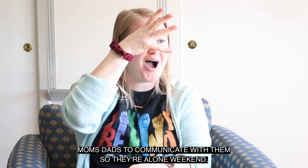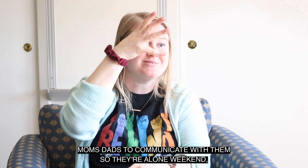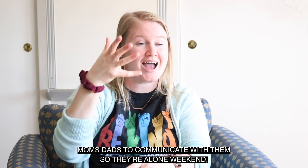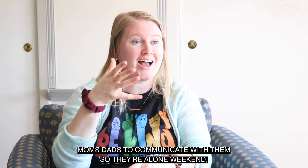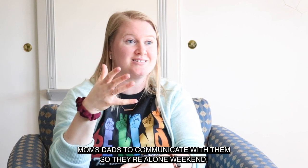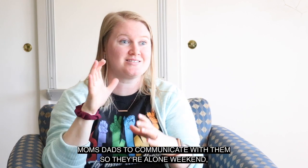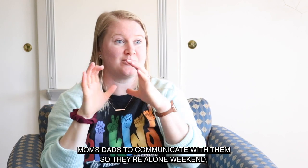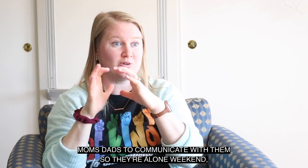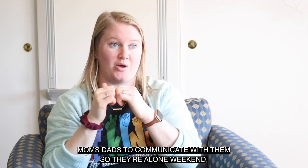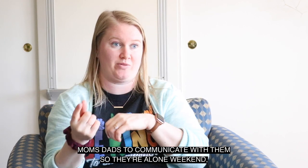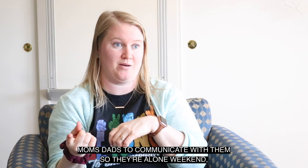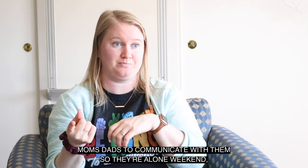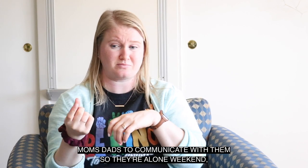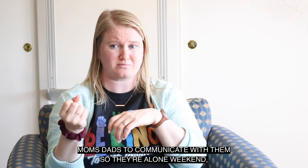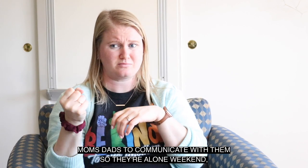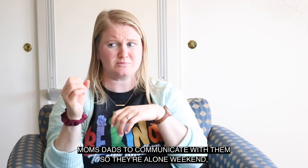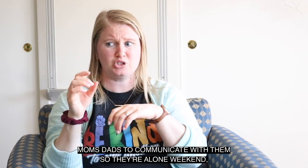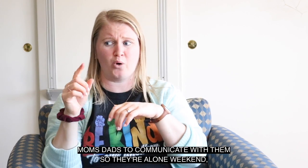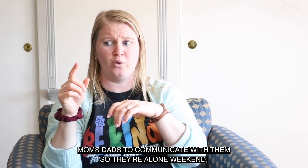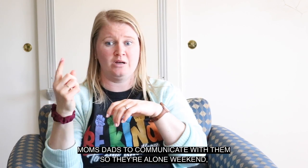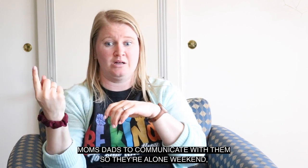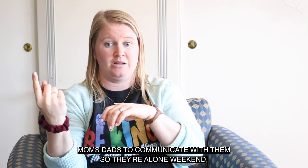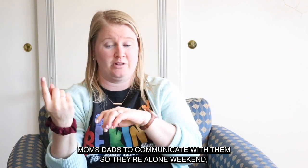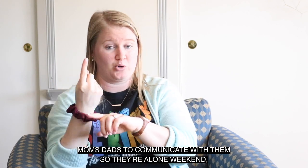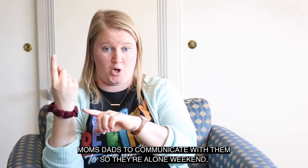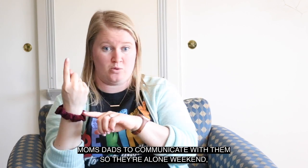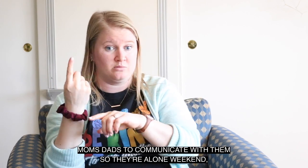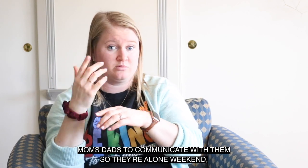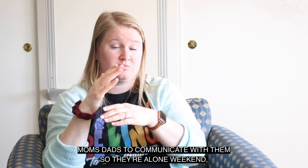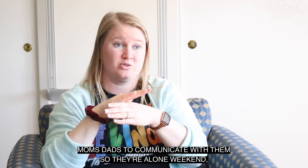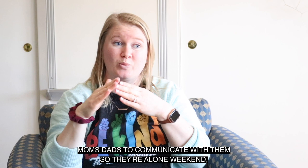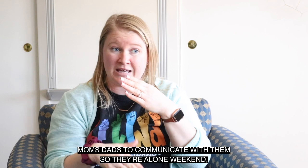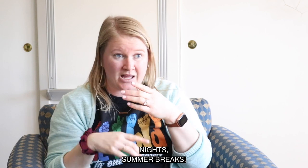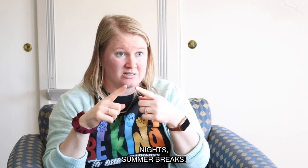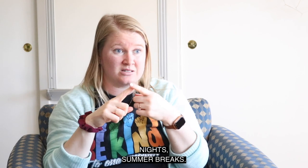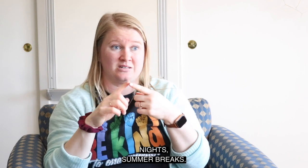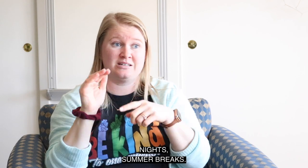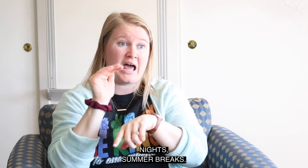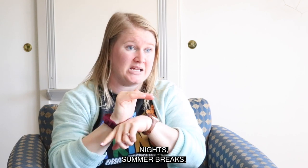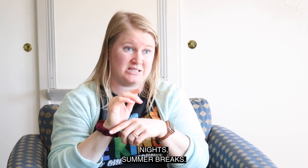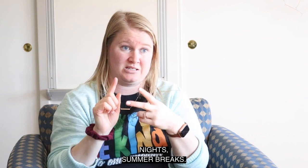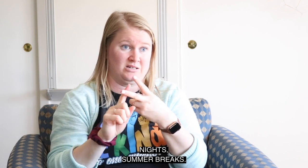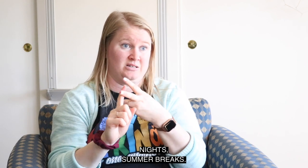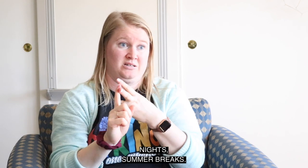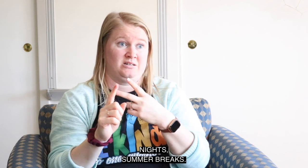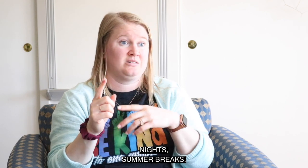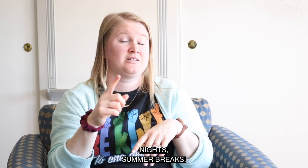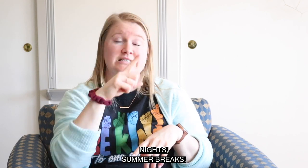moms, dads to communicate with them. So they're alone weekend nights,